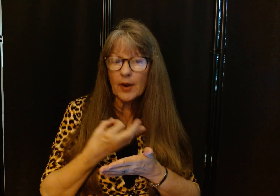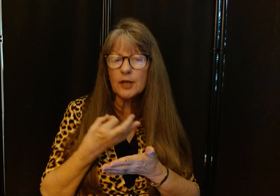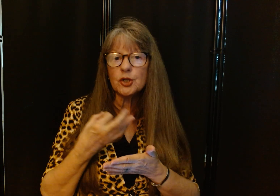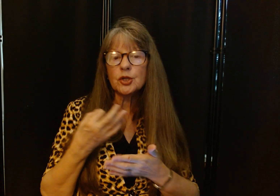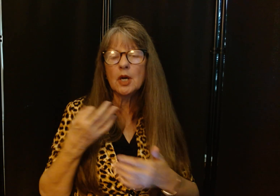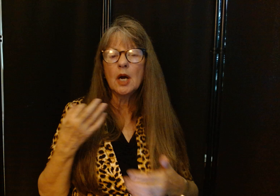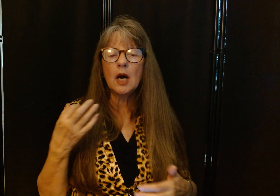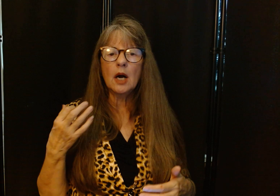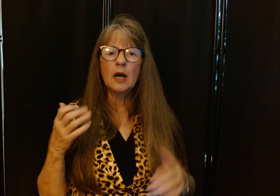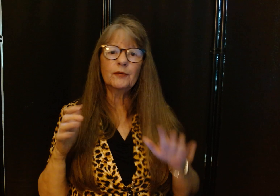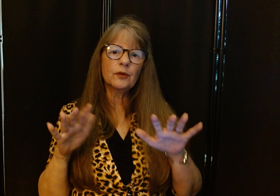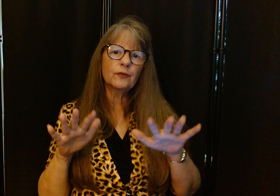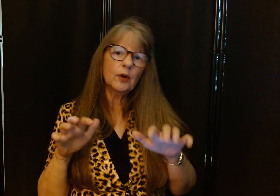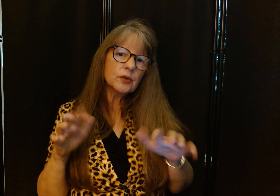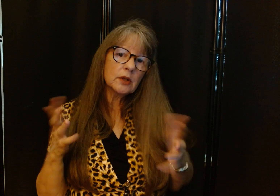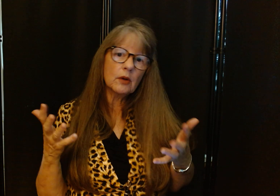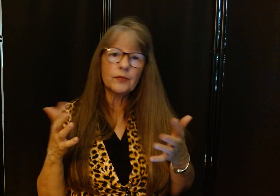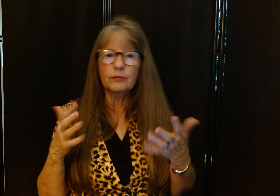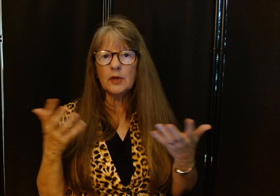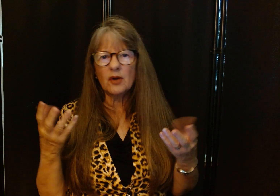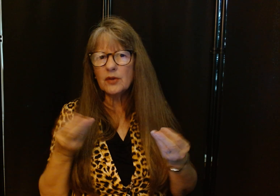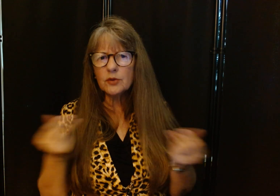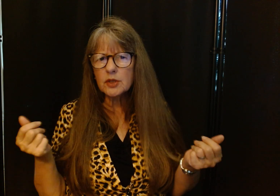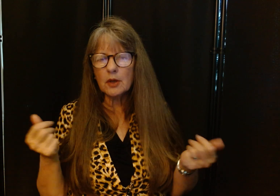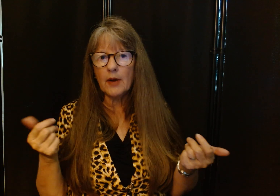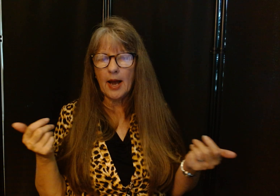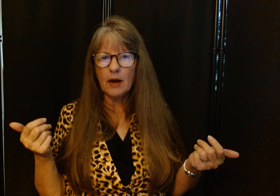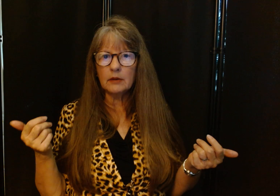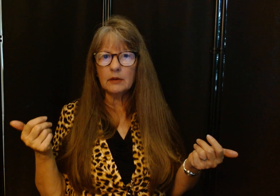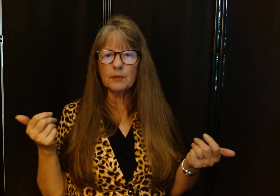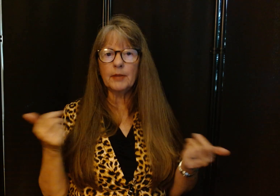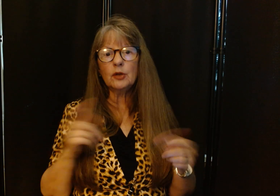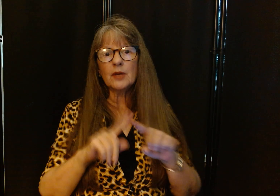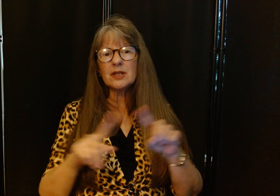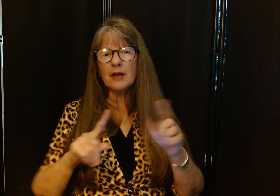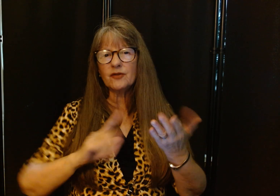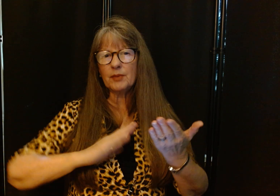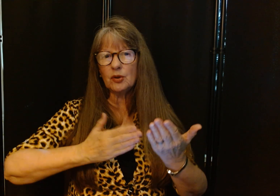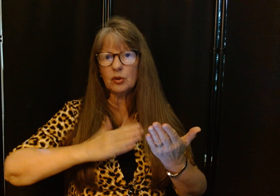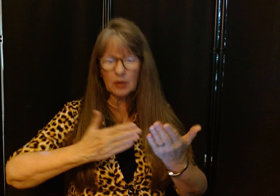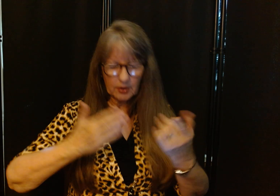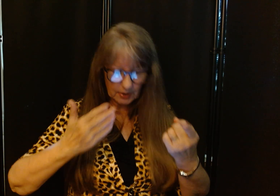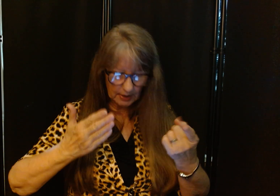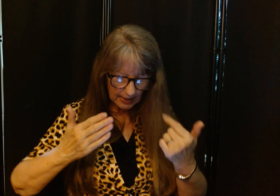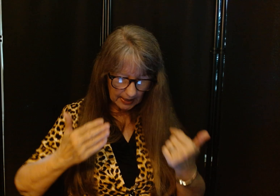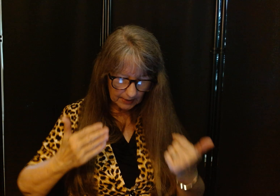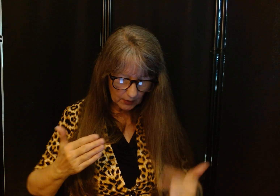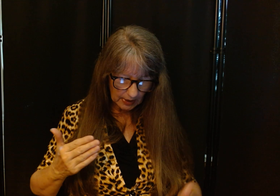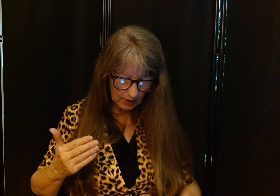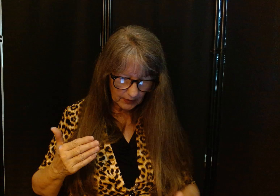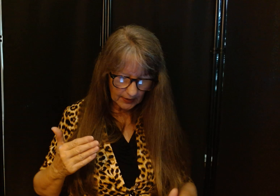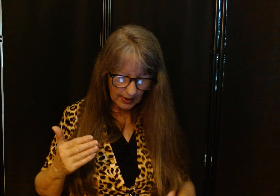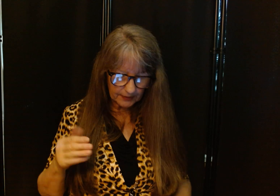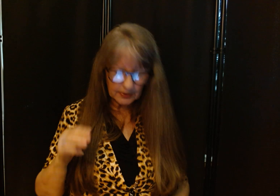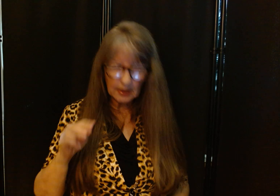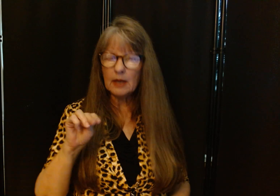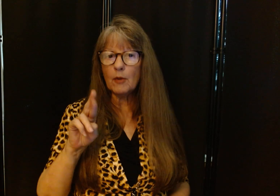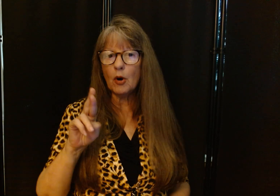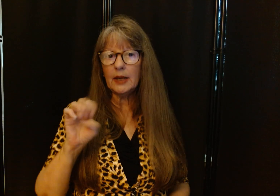fresh. If you're frozen, they'll just thaw out, but they still have to be cooked. And I'm going to go into that. But the